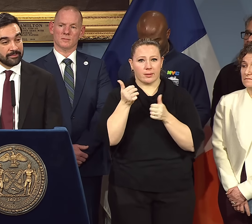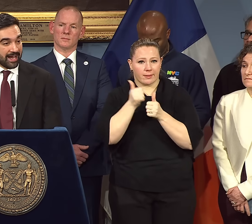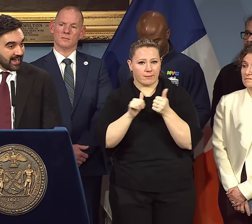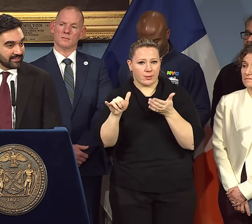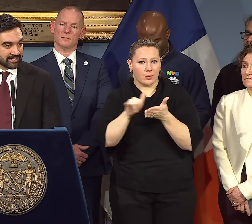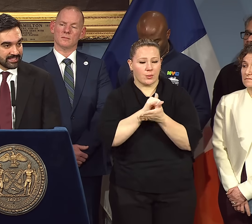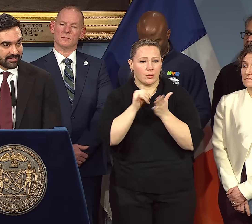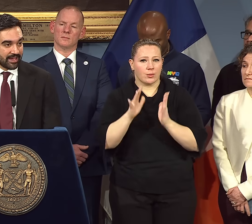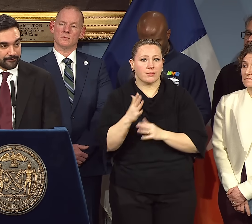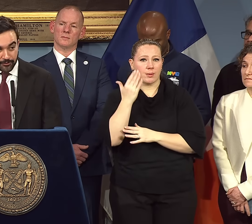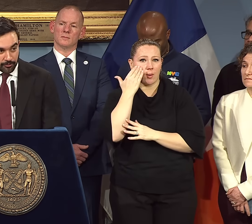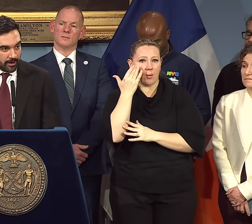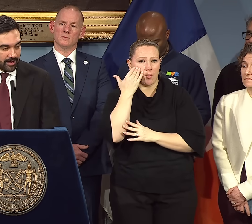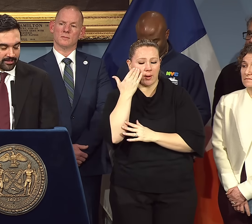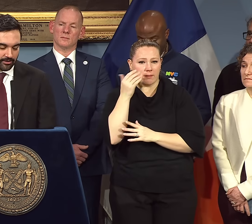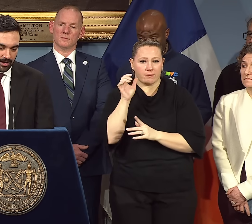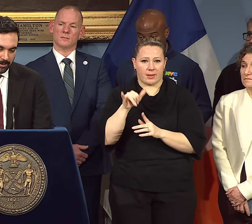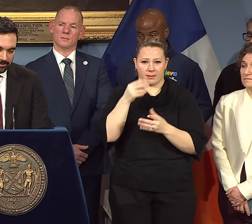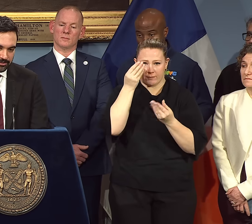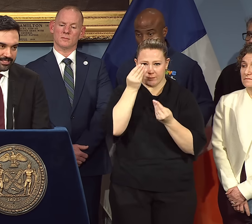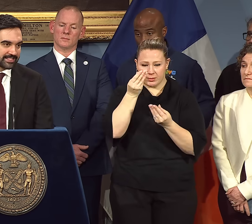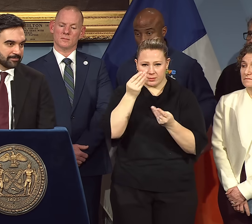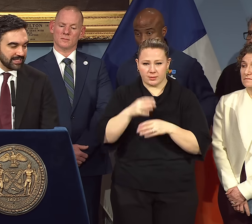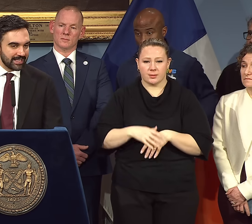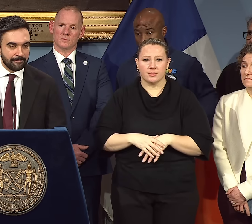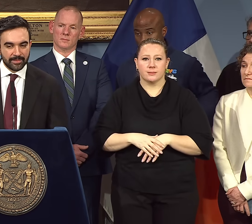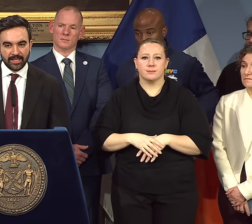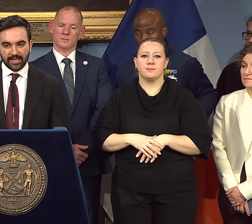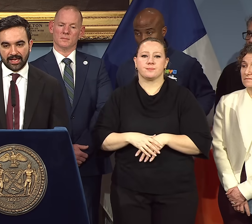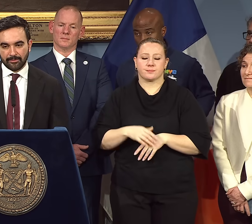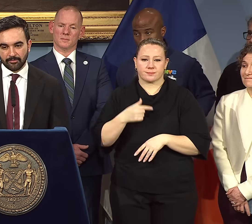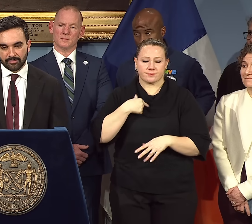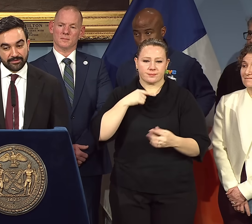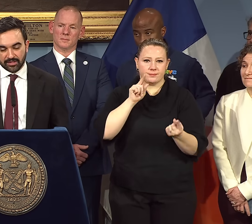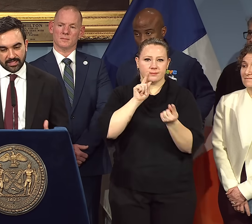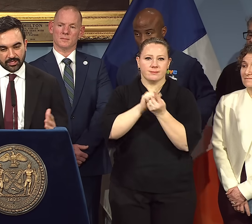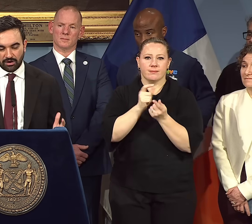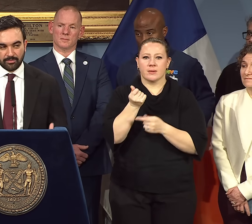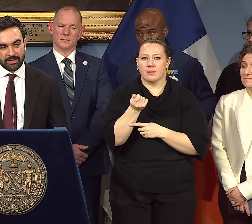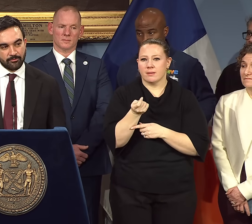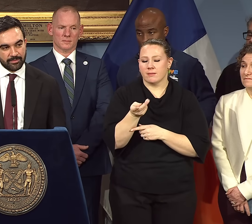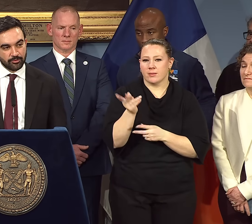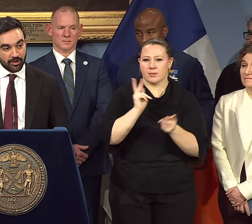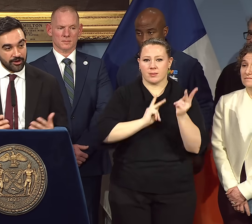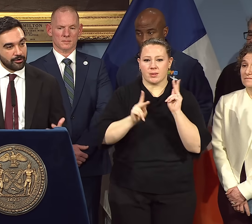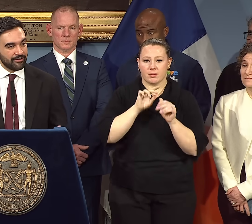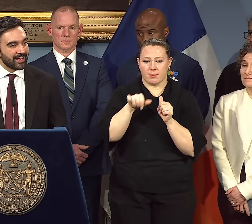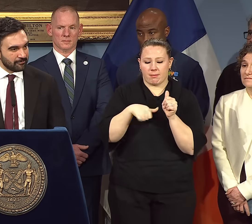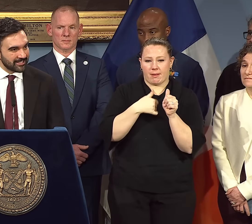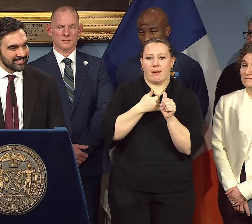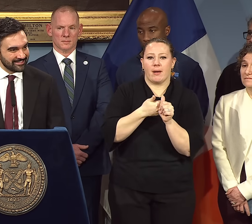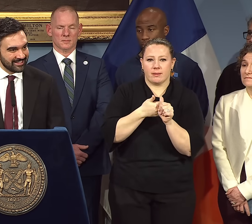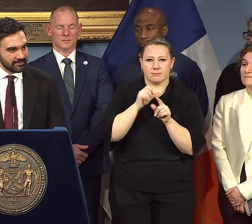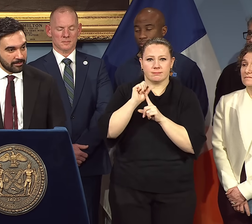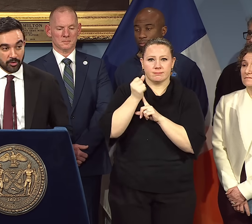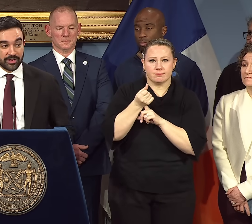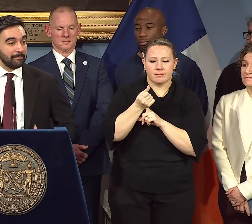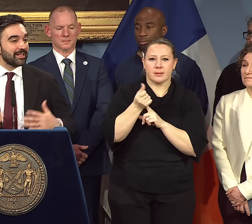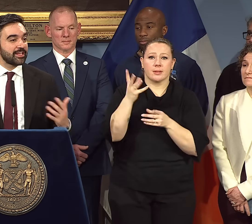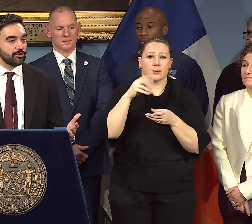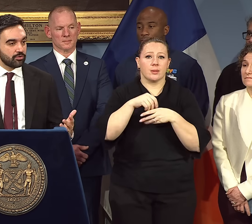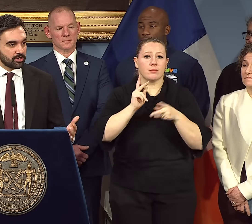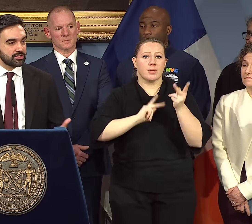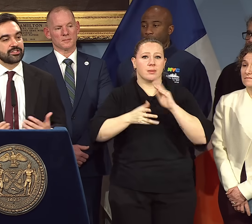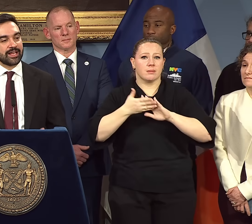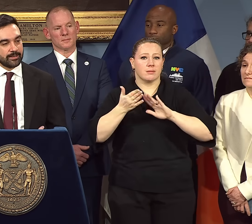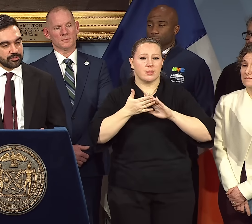that are working behind the scenes. I've had a few, opportunities to meet them, but even the incredible men and women who run Notify NYC. Right, more than 1